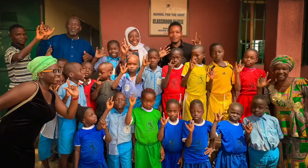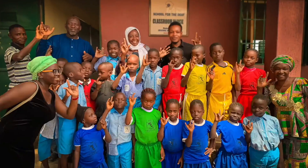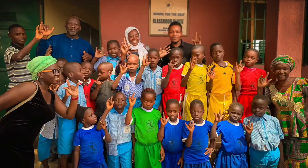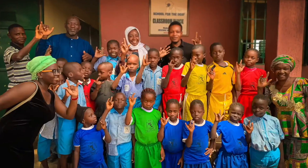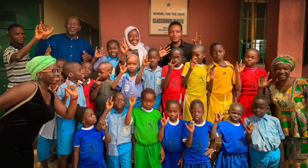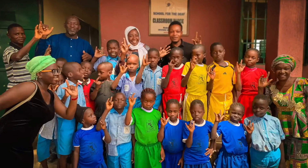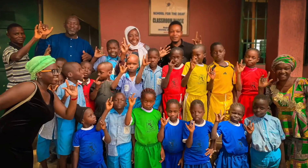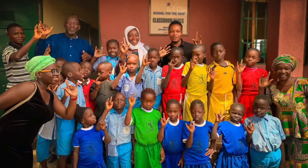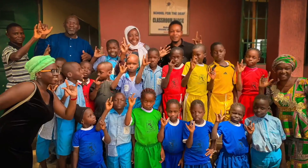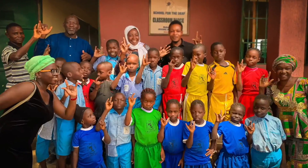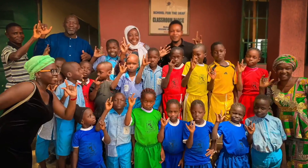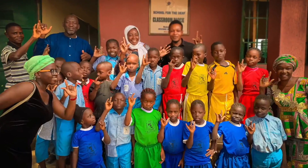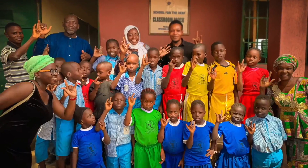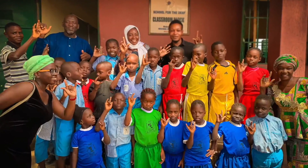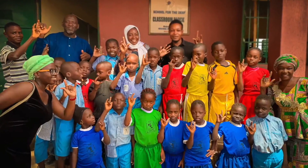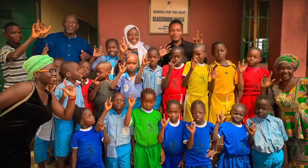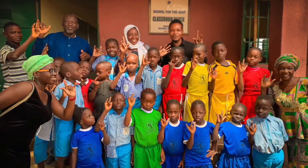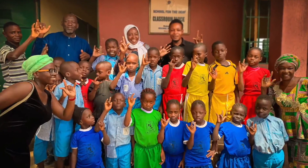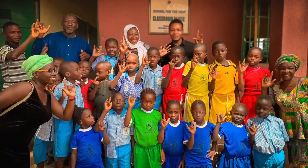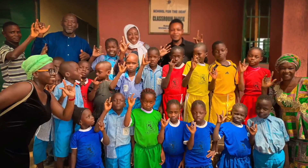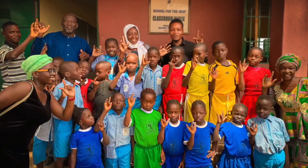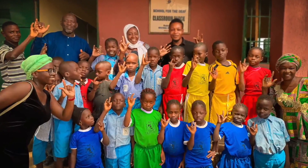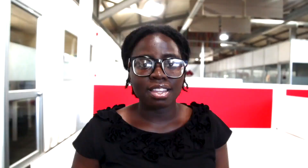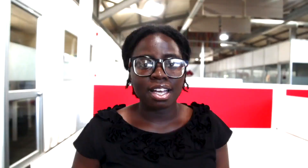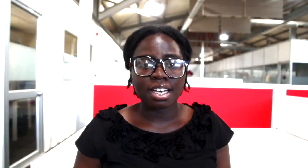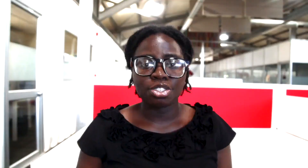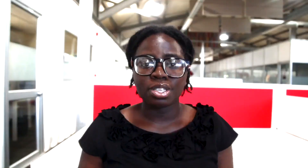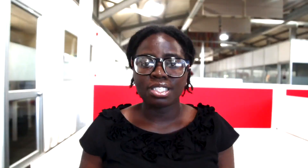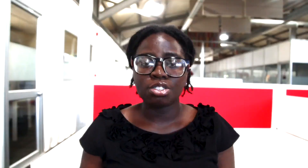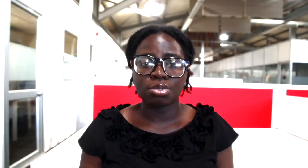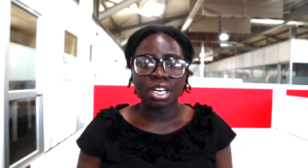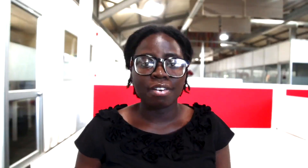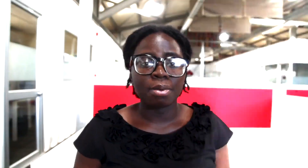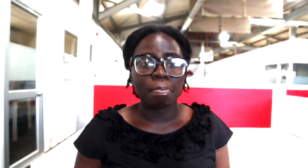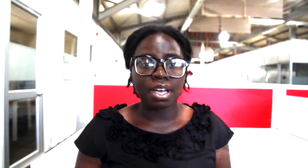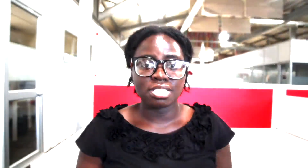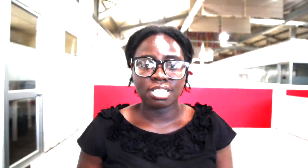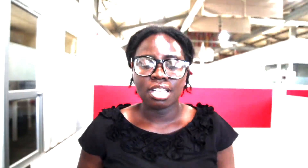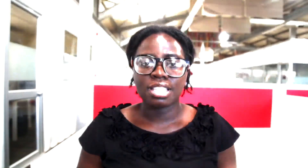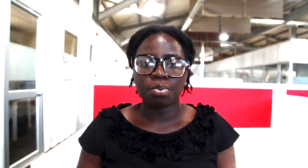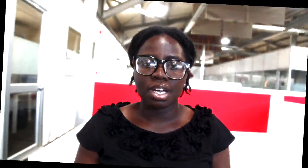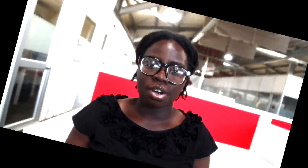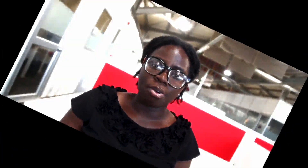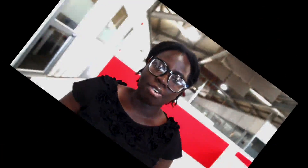tolerance for disabilities, so let's all come together and ensure that these children have the best that we can offer.